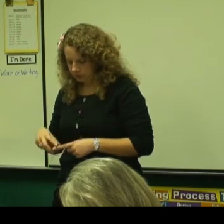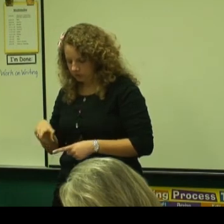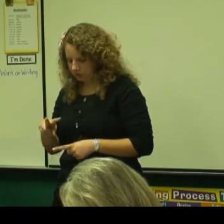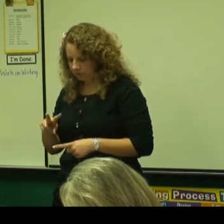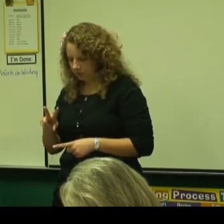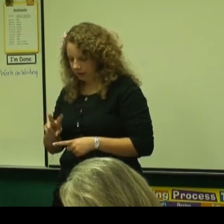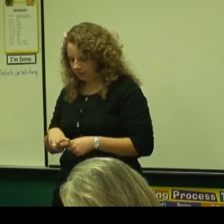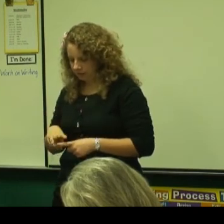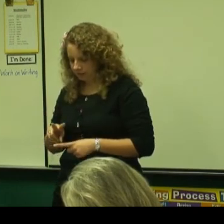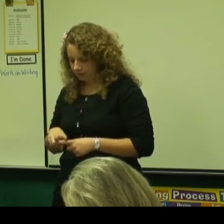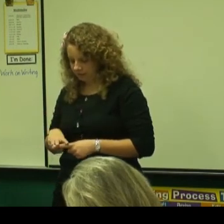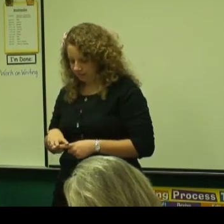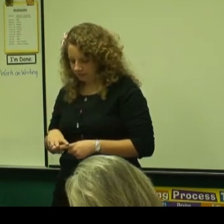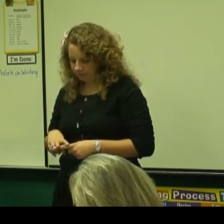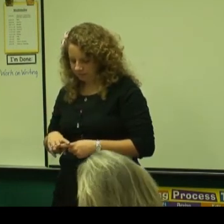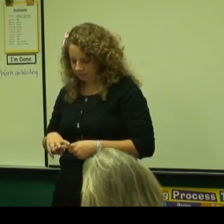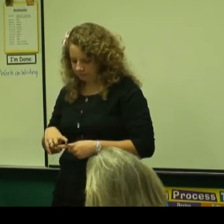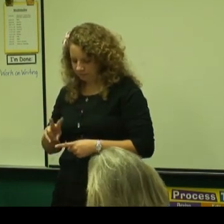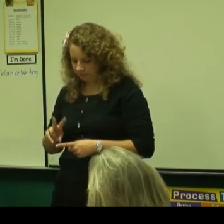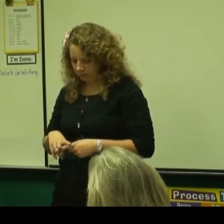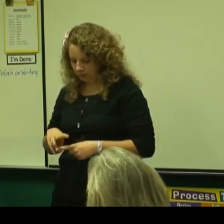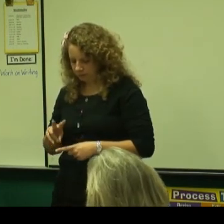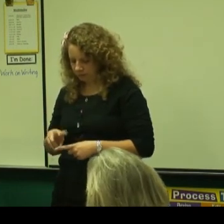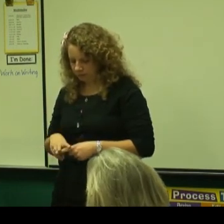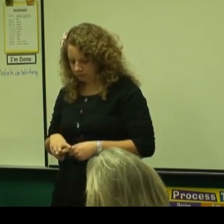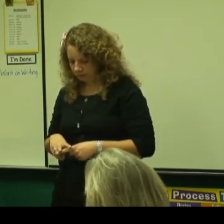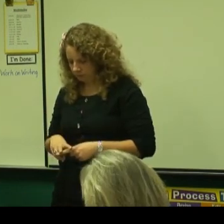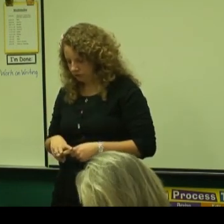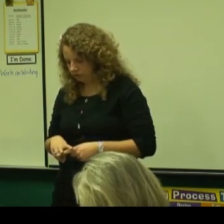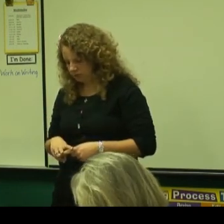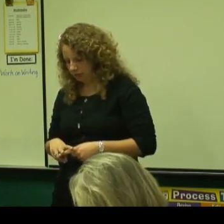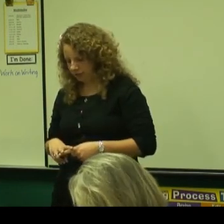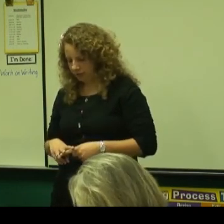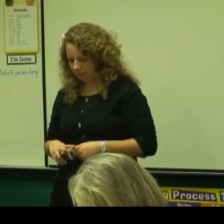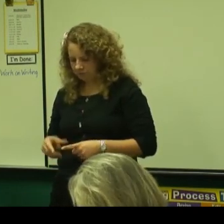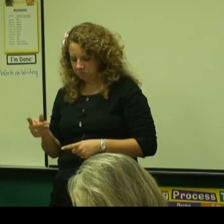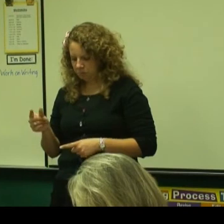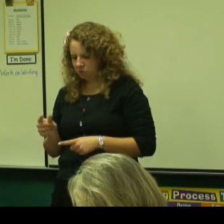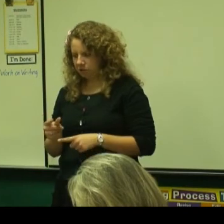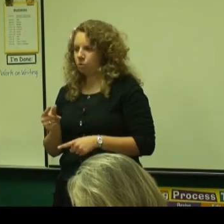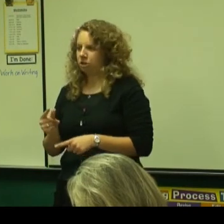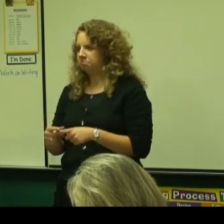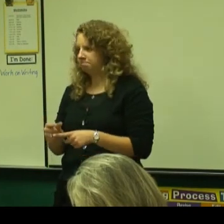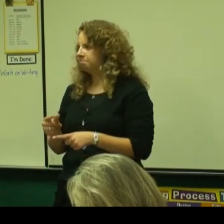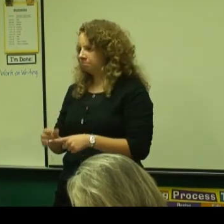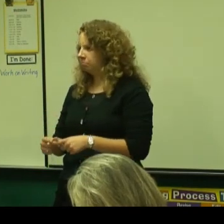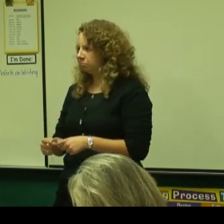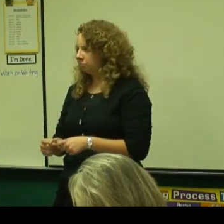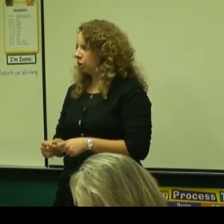Usually see vocabulary with a V. Vocabulary. You just spell it out. Mostly word. Word.